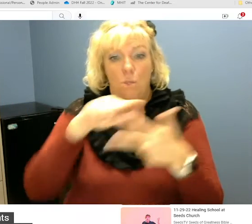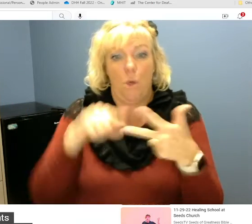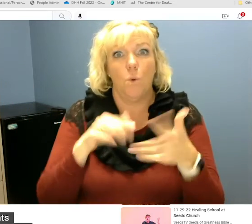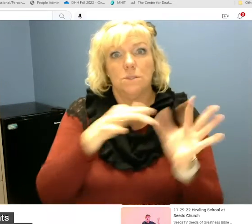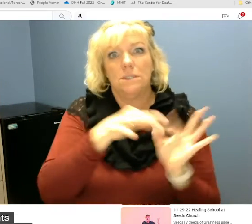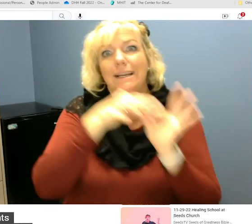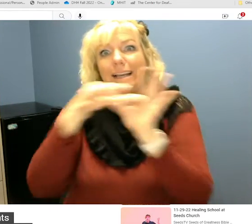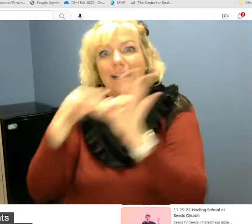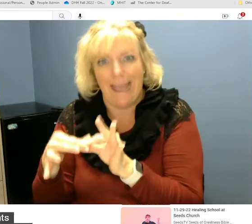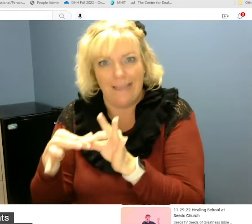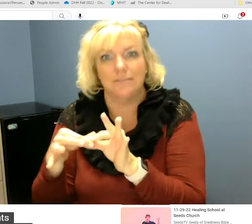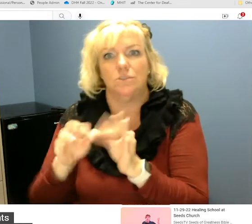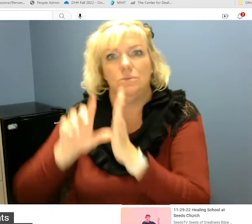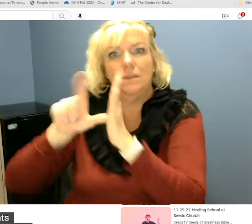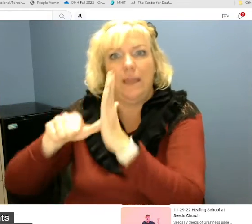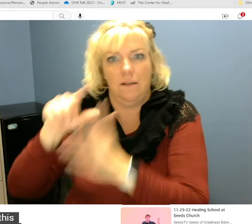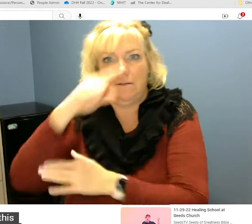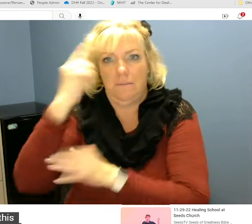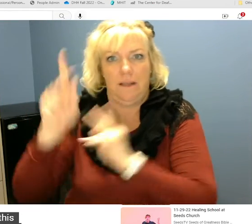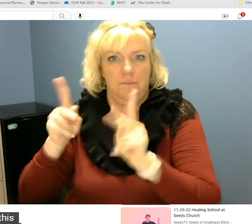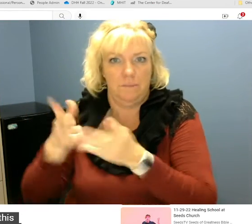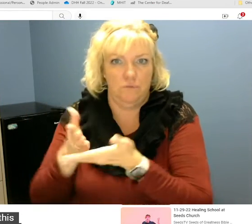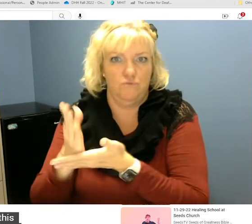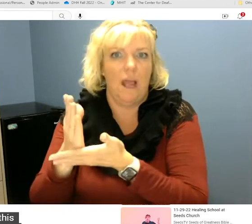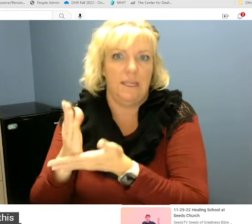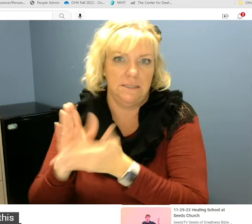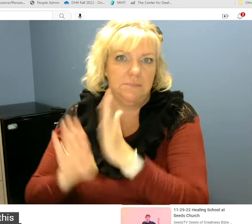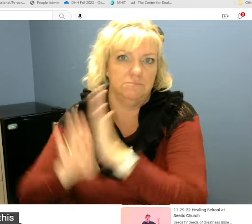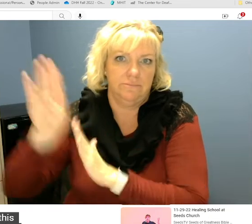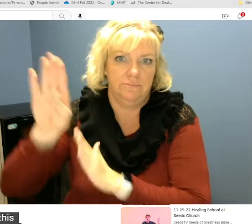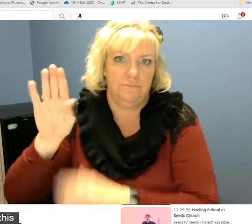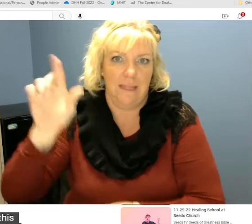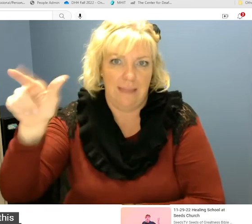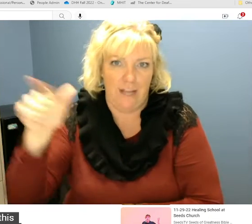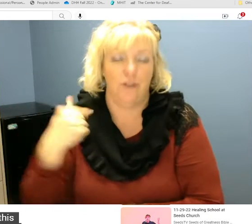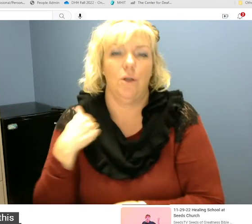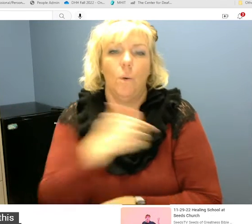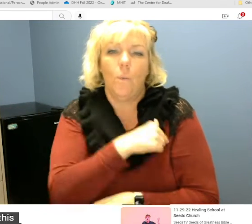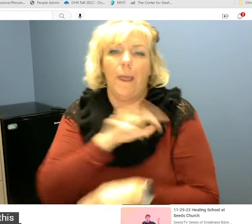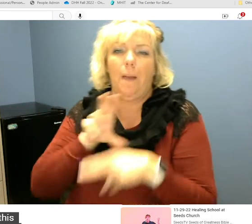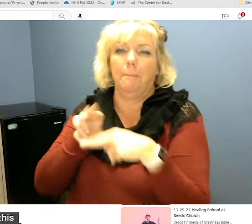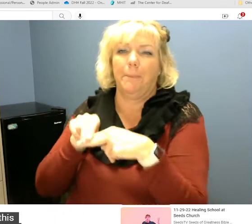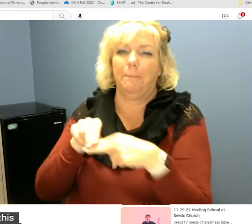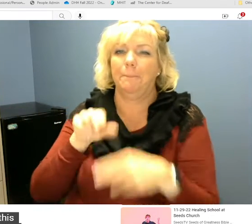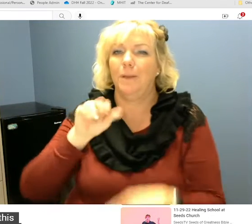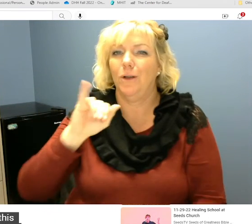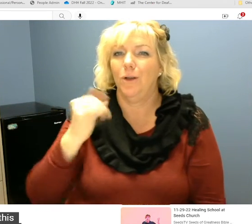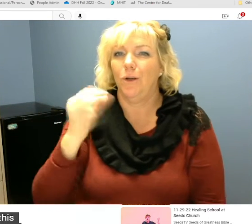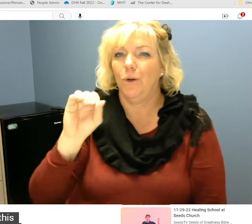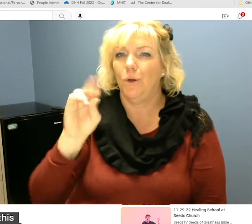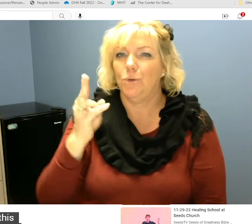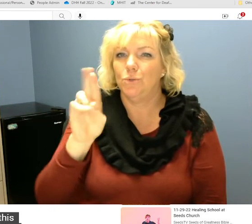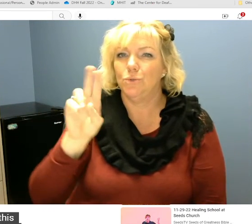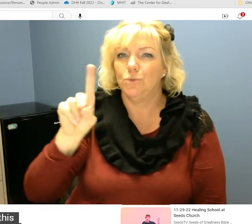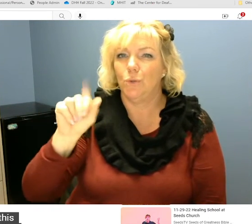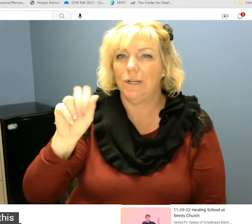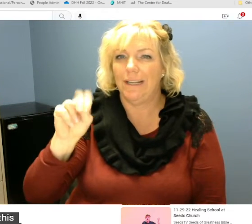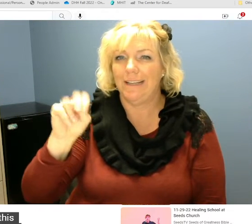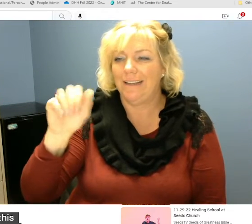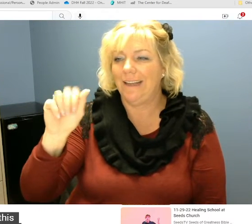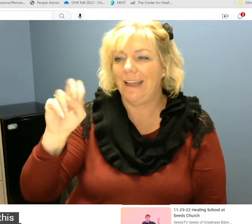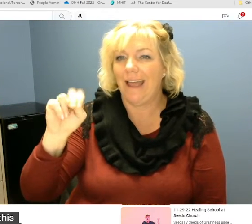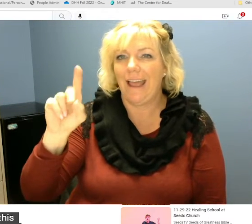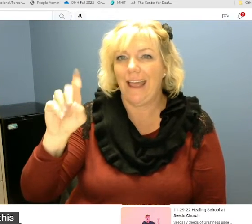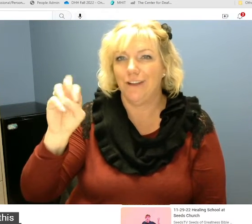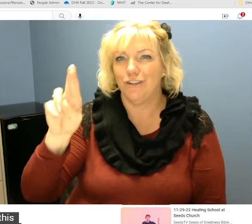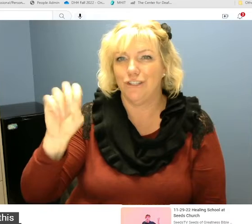movement. And so we can use Jordan Anderson's letter, which I love. How can you not love this letter? To